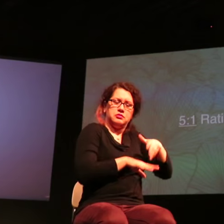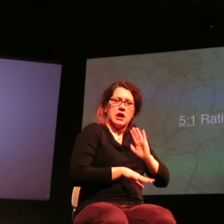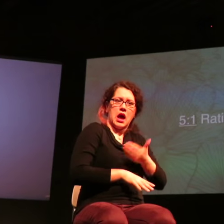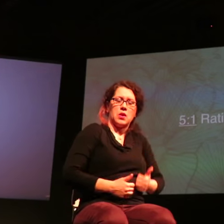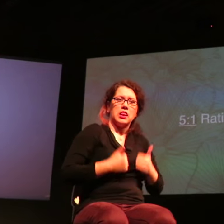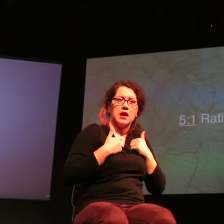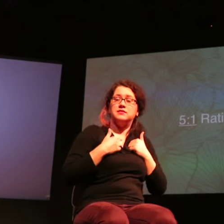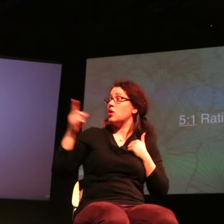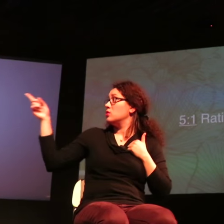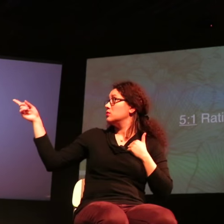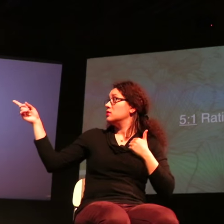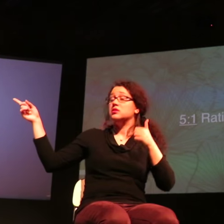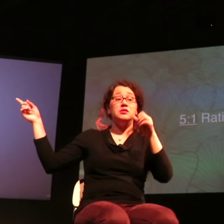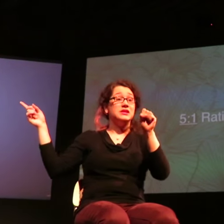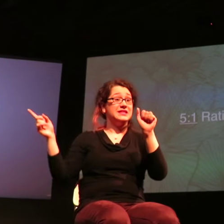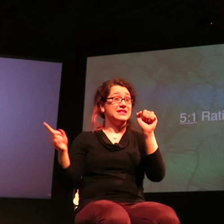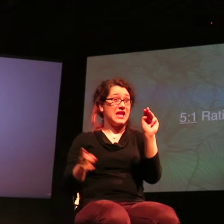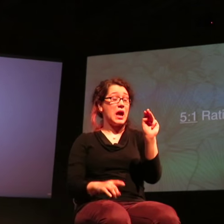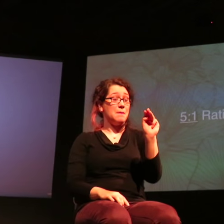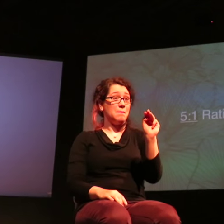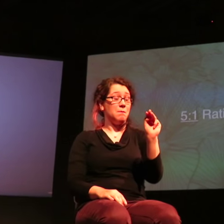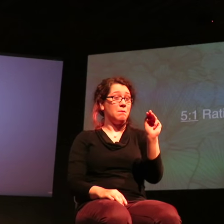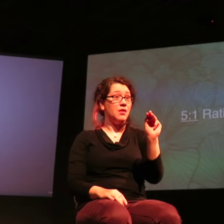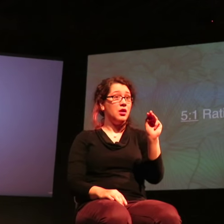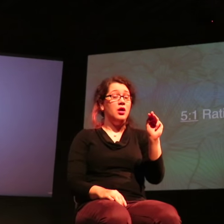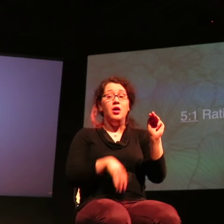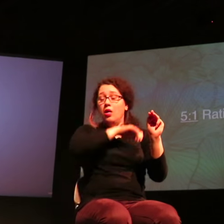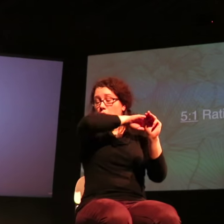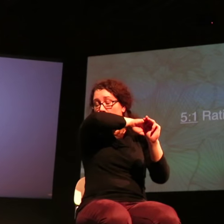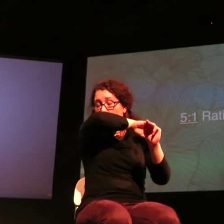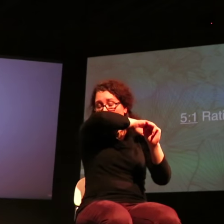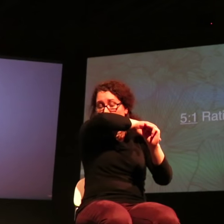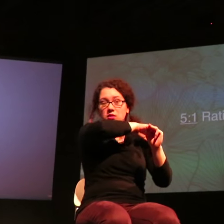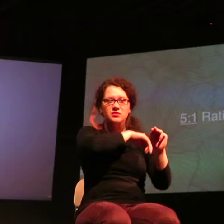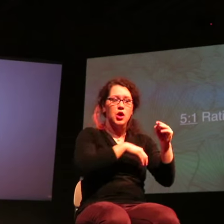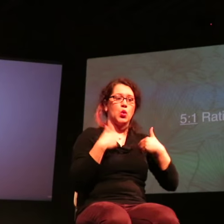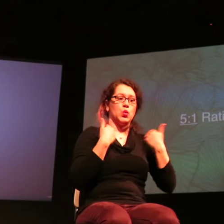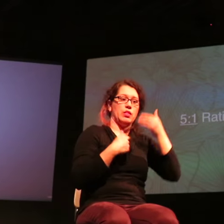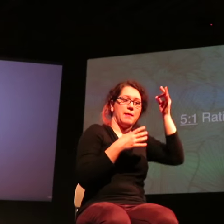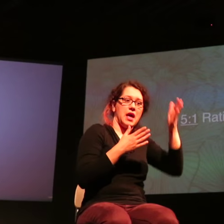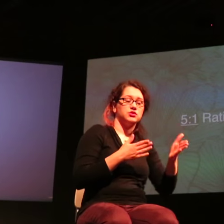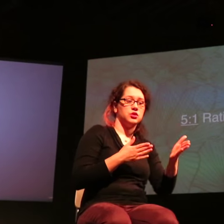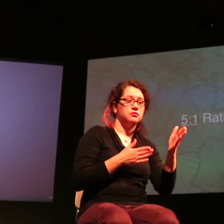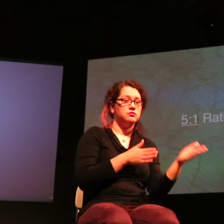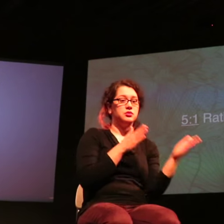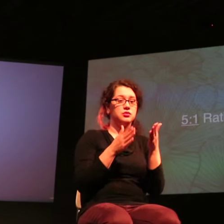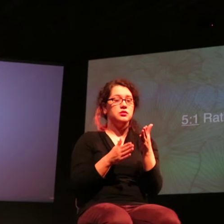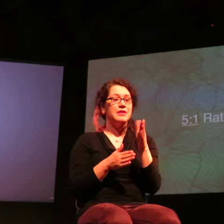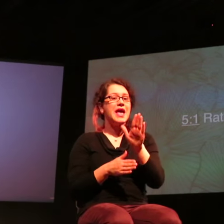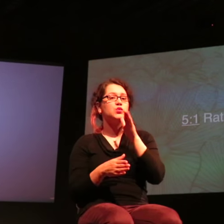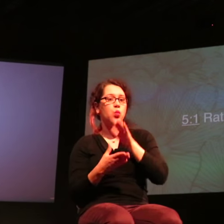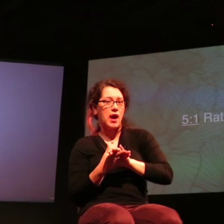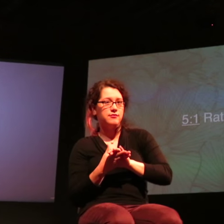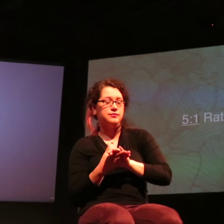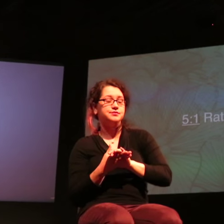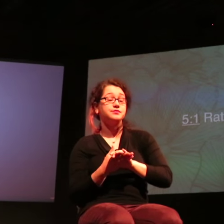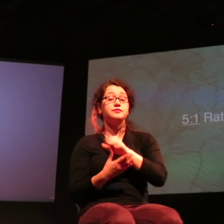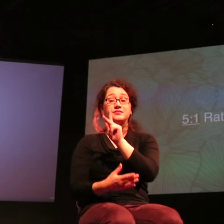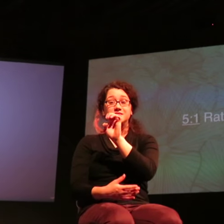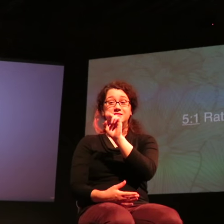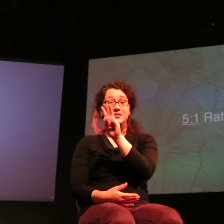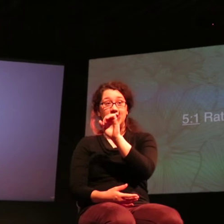is Brad, the youth pastor who was just up here. This is Sam, his wife. This is her. This is Kevin. This is my brother-in-law.